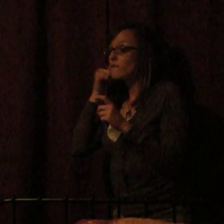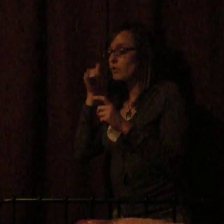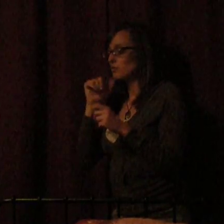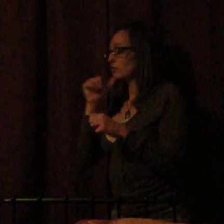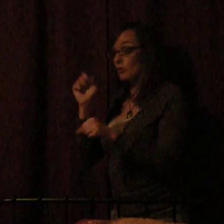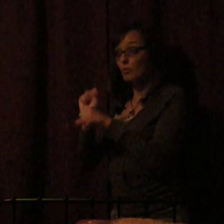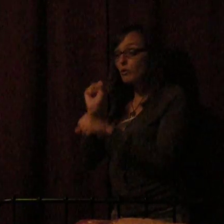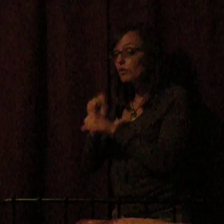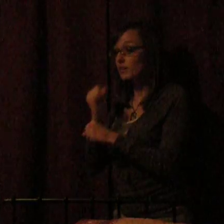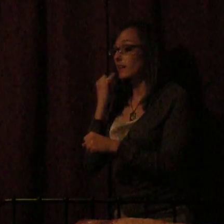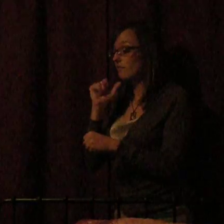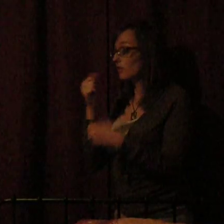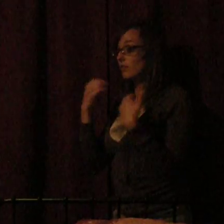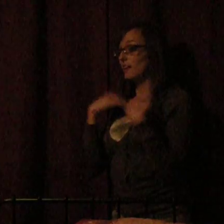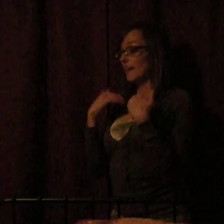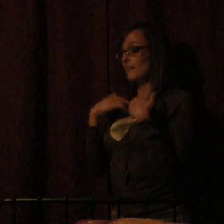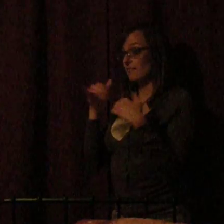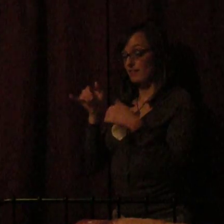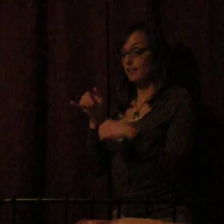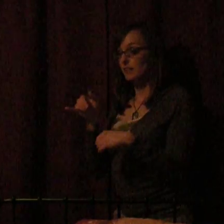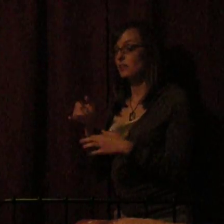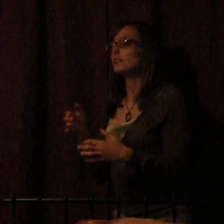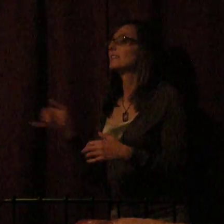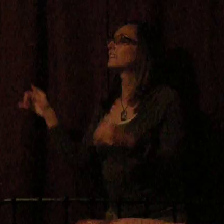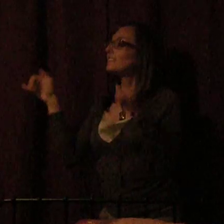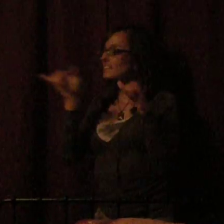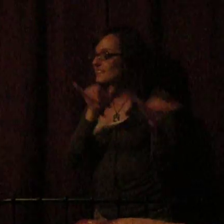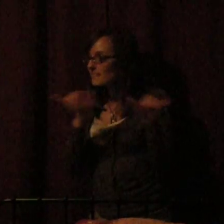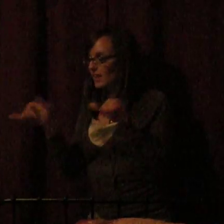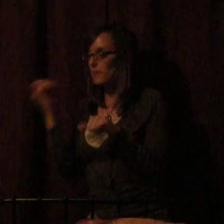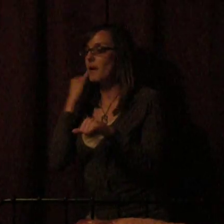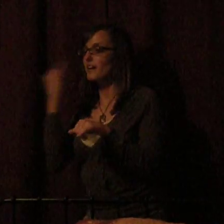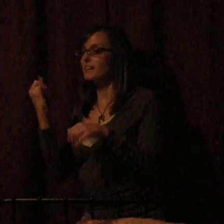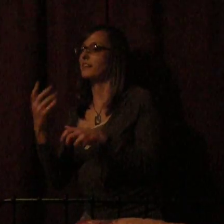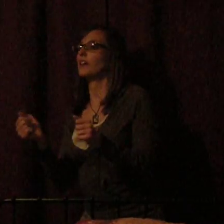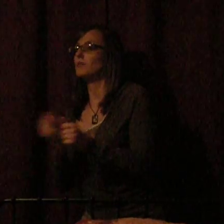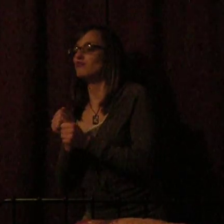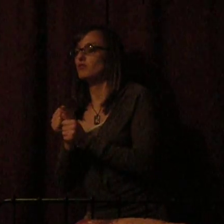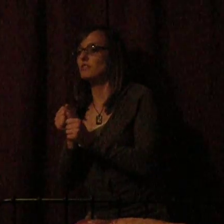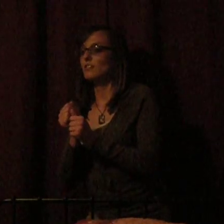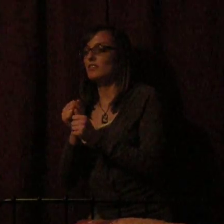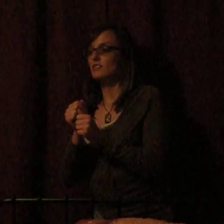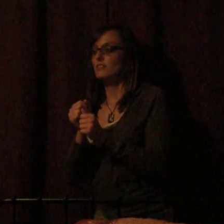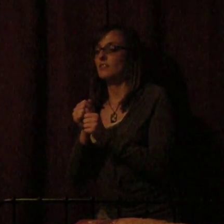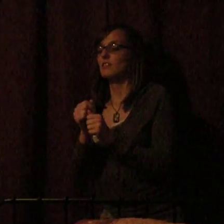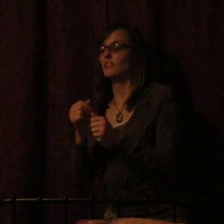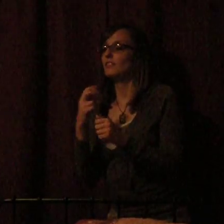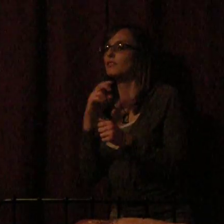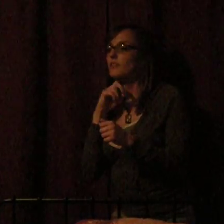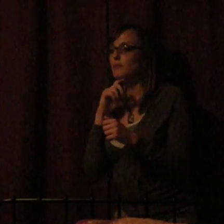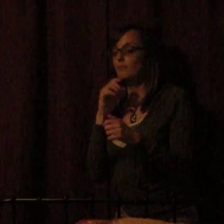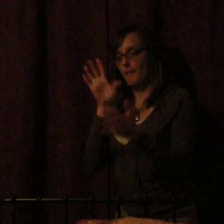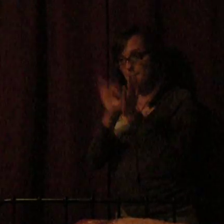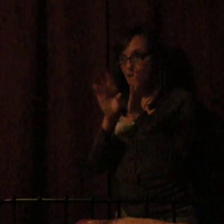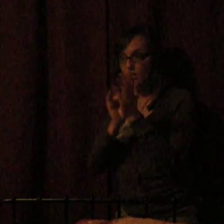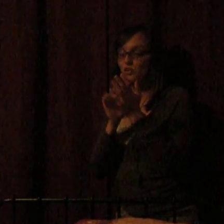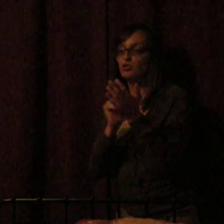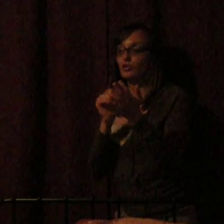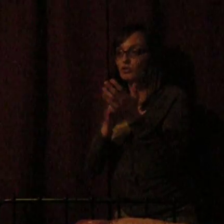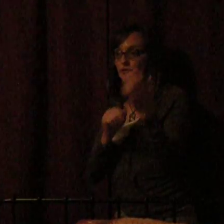screen. And this is the same it could be here with this application, the applications that could come from this magnetic soap. Now, let me ask you